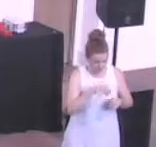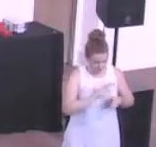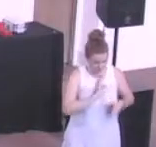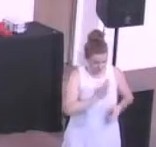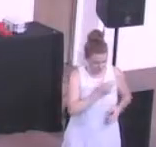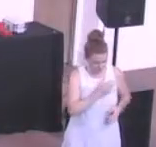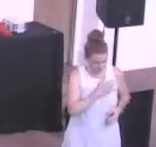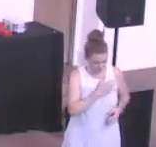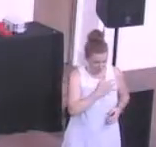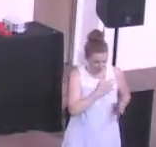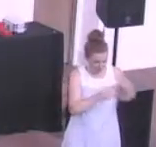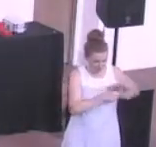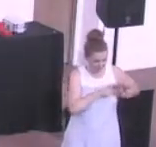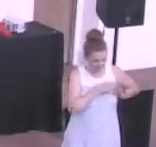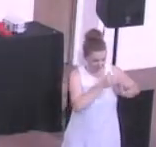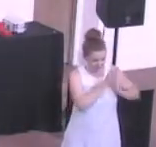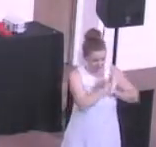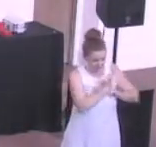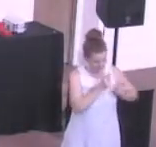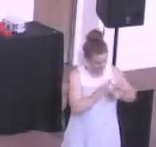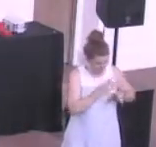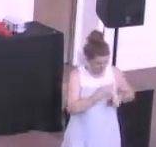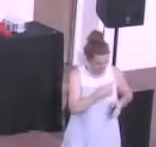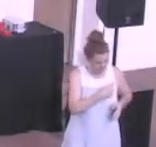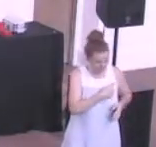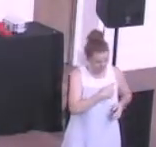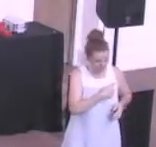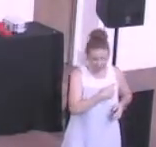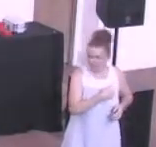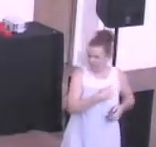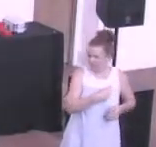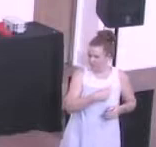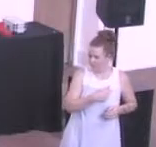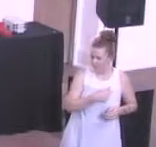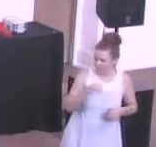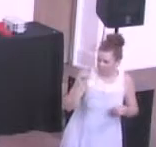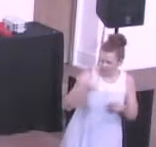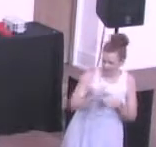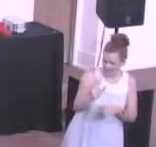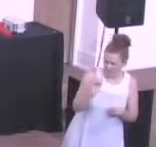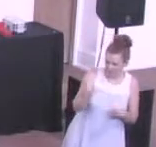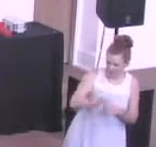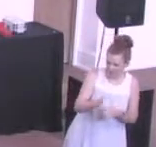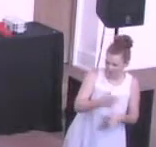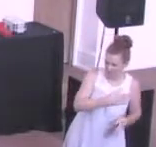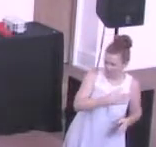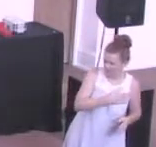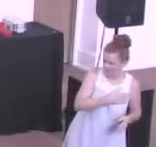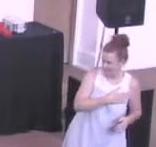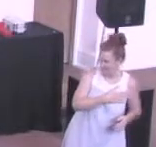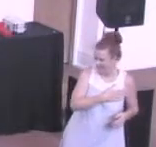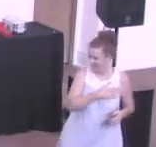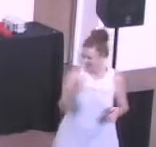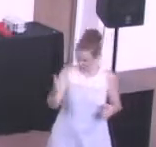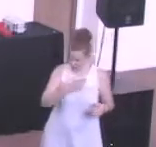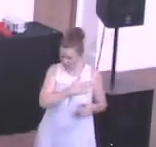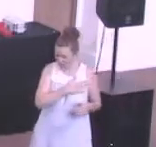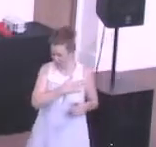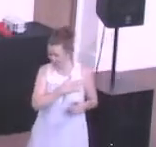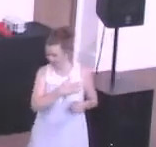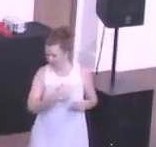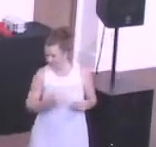man, come over here. You stand here. I want you to put that in his heart right now. Go. Well, just shove it